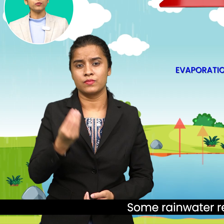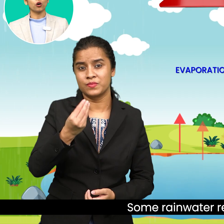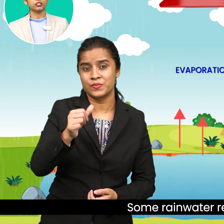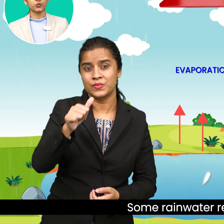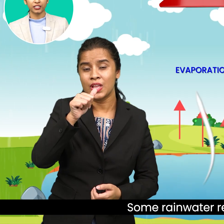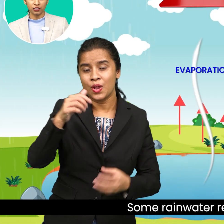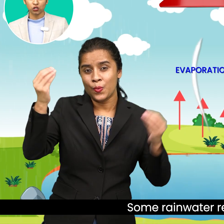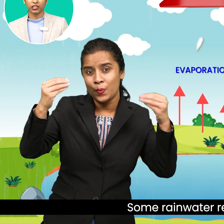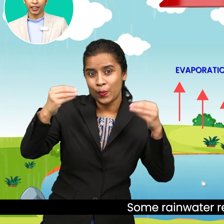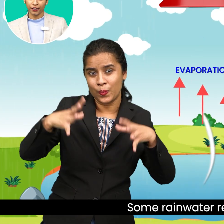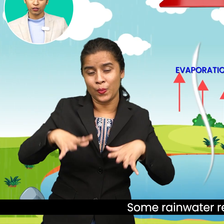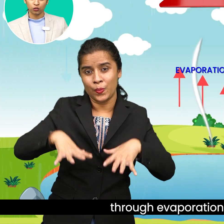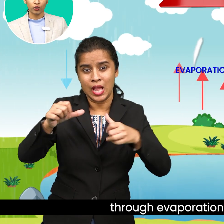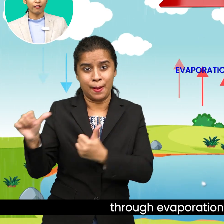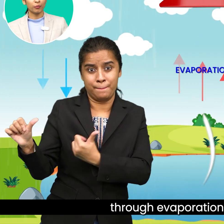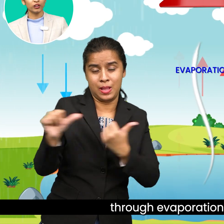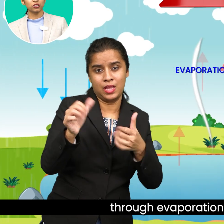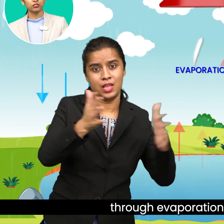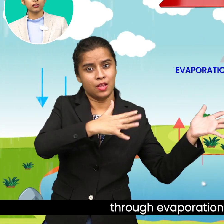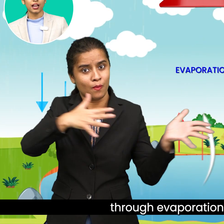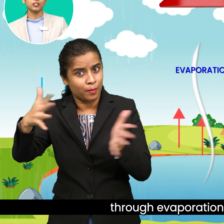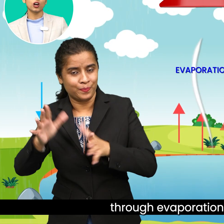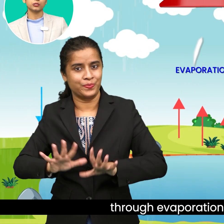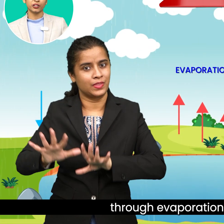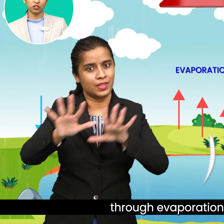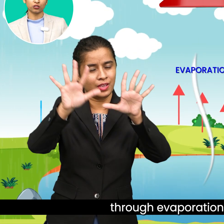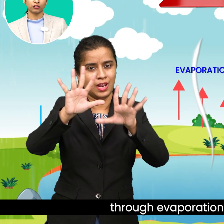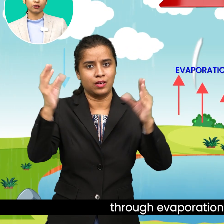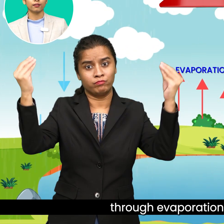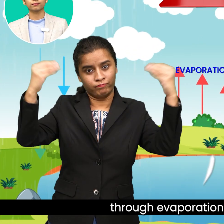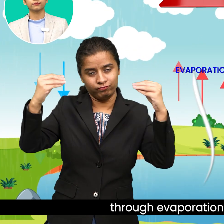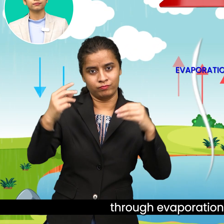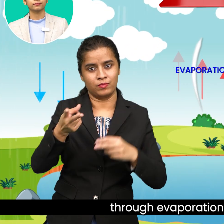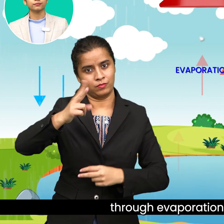Some rainwater returns to the air through evaporation and transpiration.